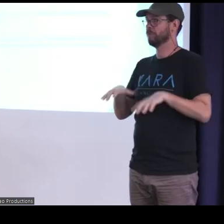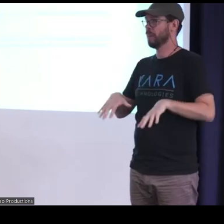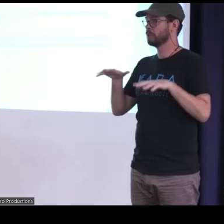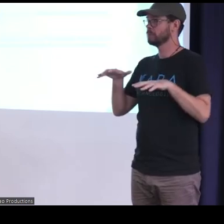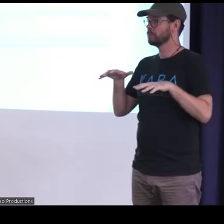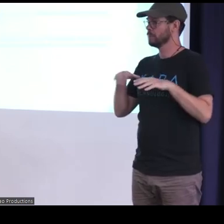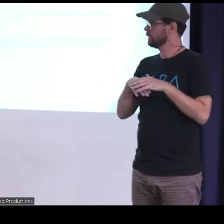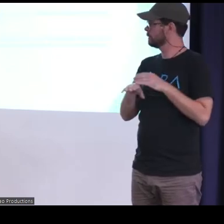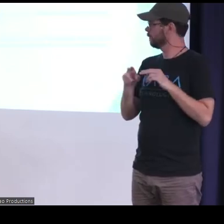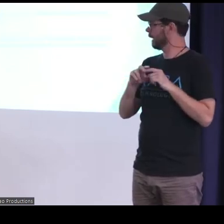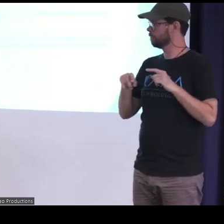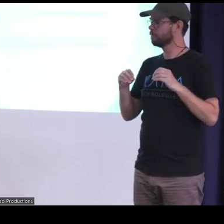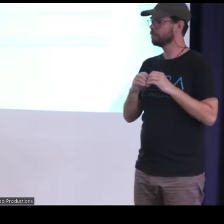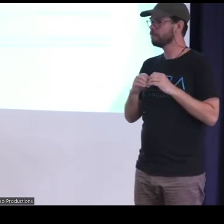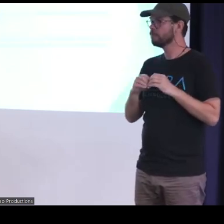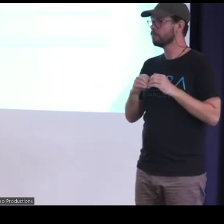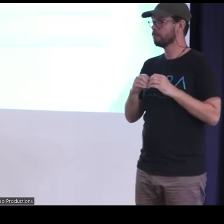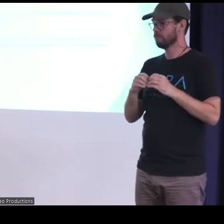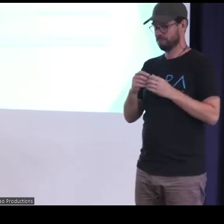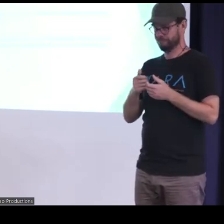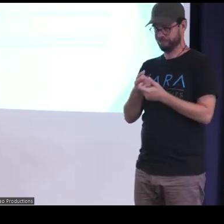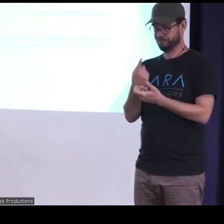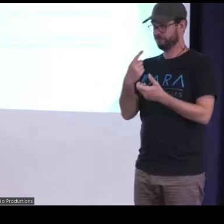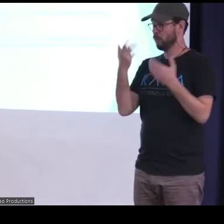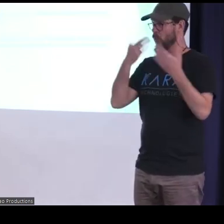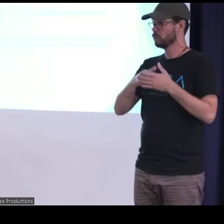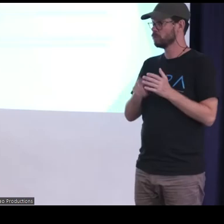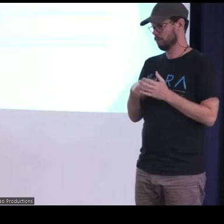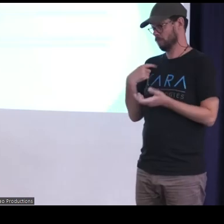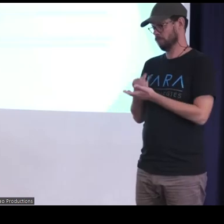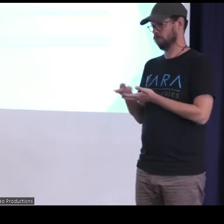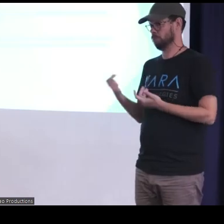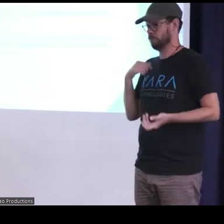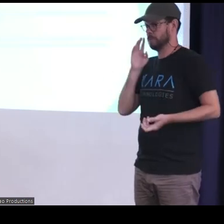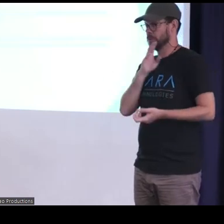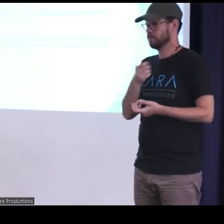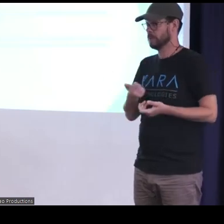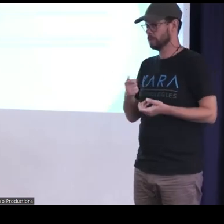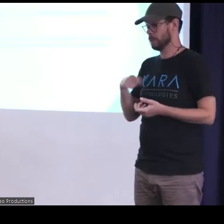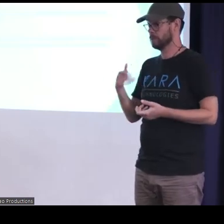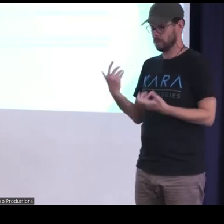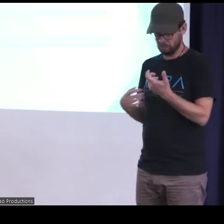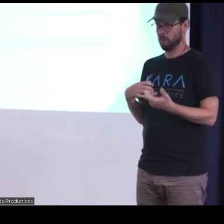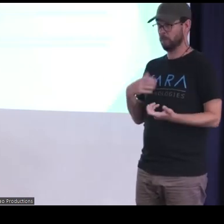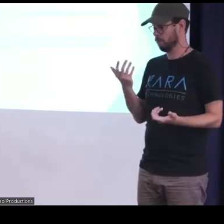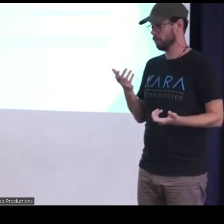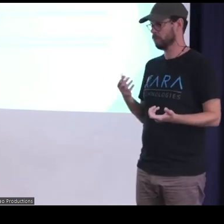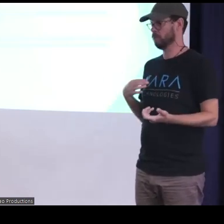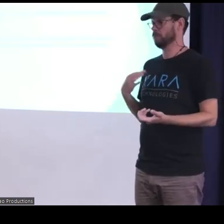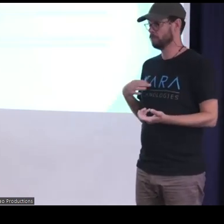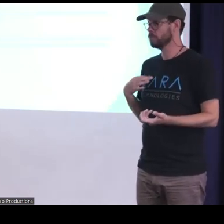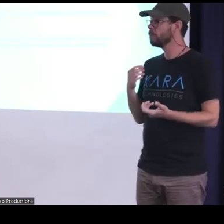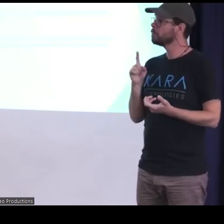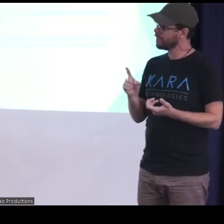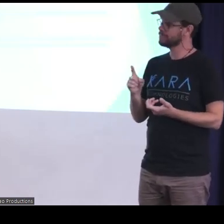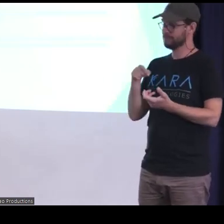SMS. If I can think back to the first flood in February, there was a text message that came through in the middle of the night and I